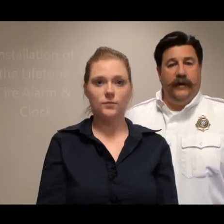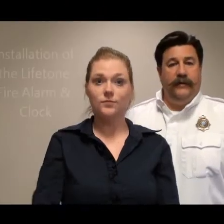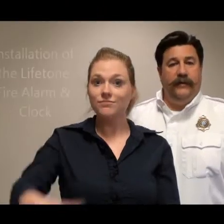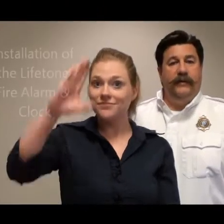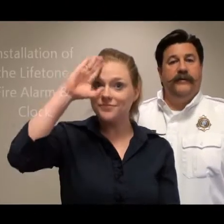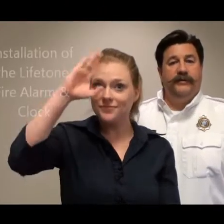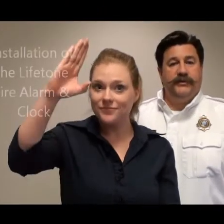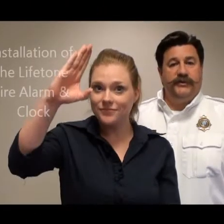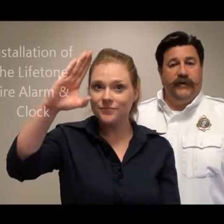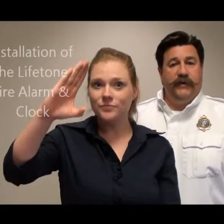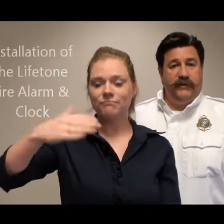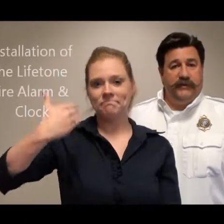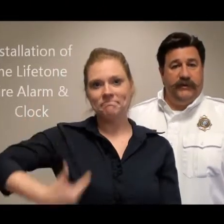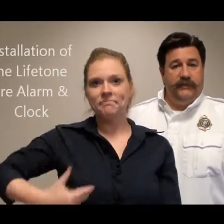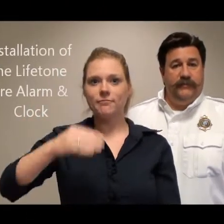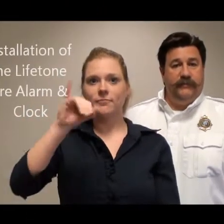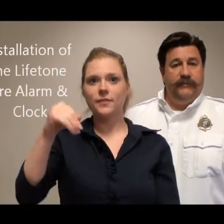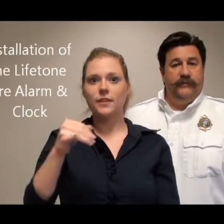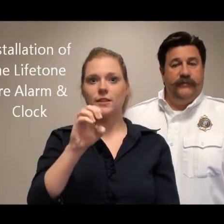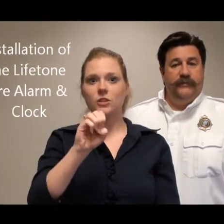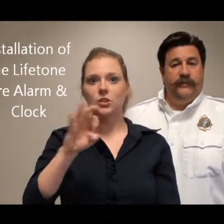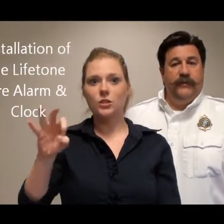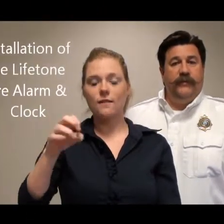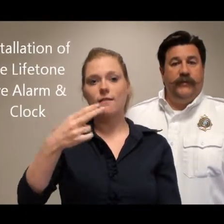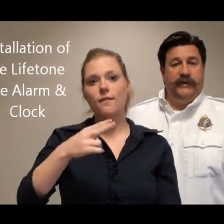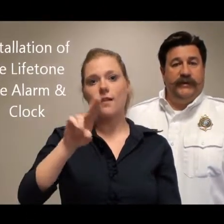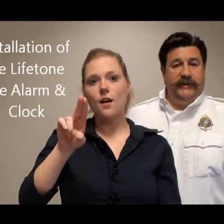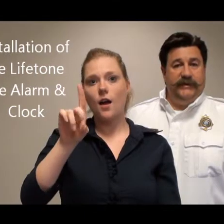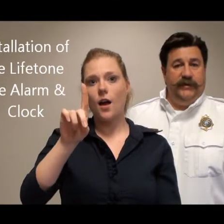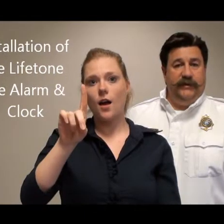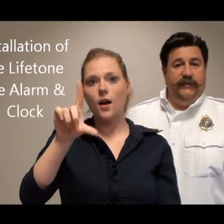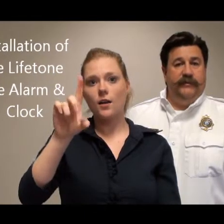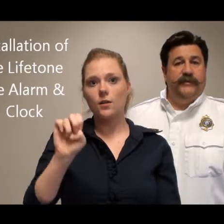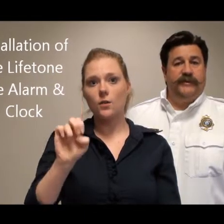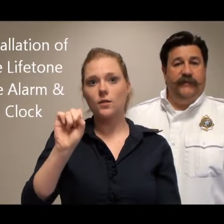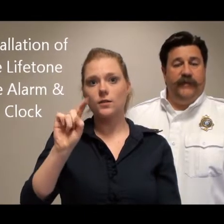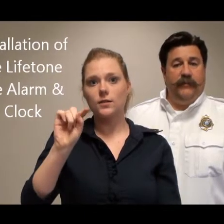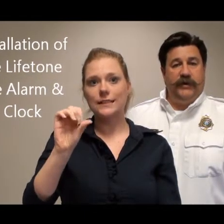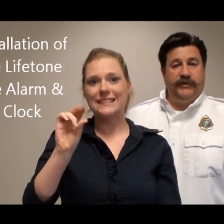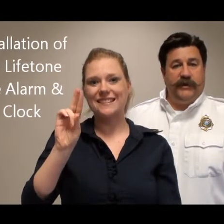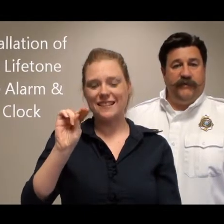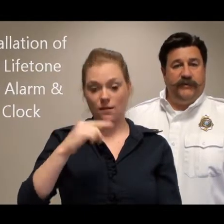Hi, this is Jeff Huddleston with the Tennessee State Fire Marshal's Office.